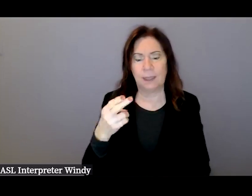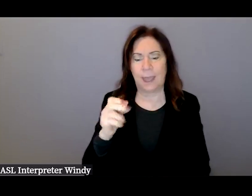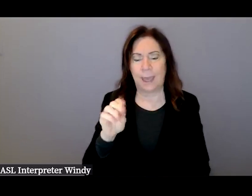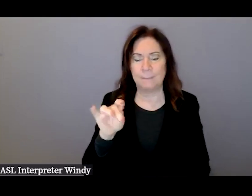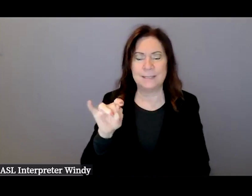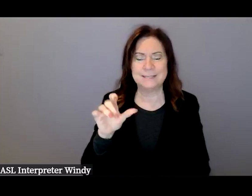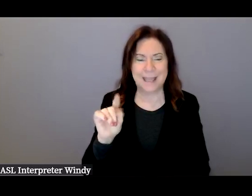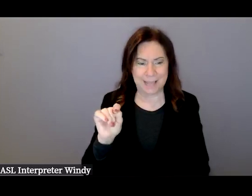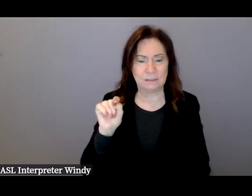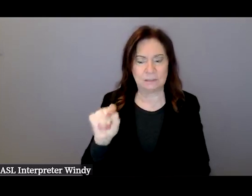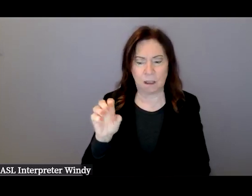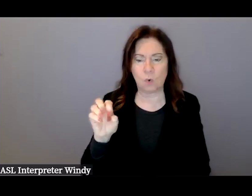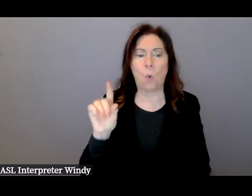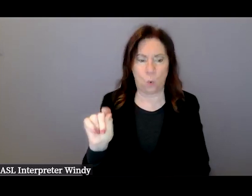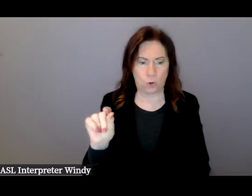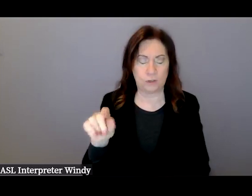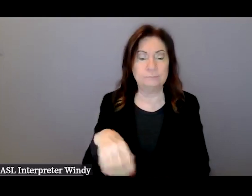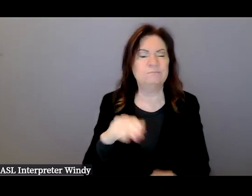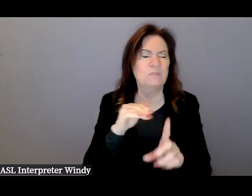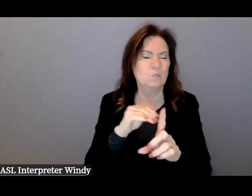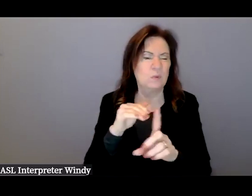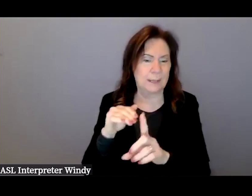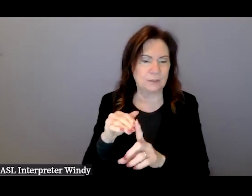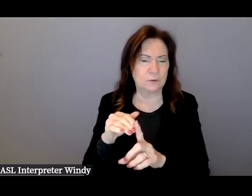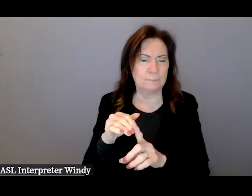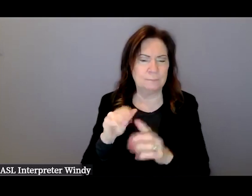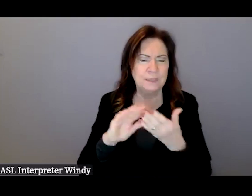www.ashevillehabitat.org. As a reminder, the city has funded